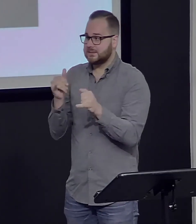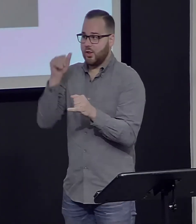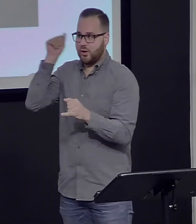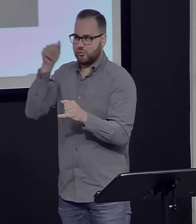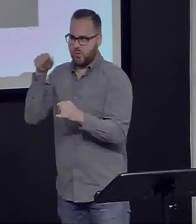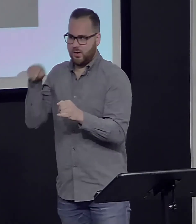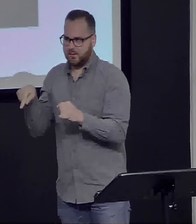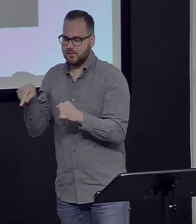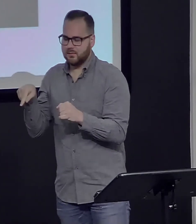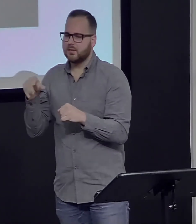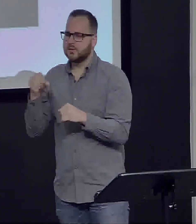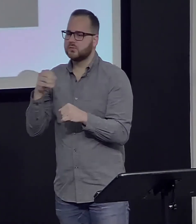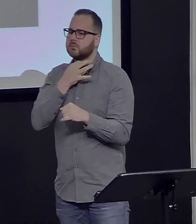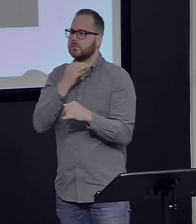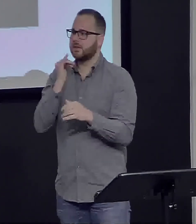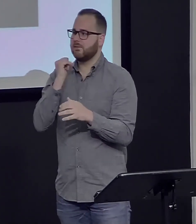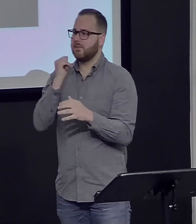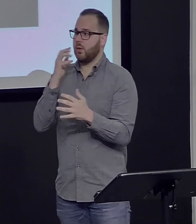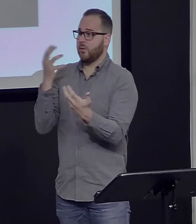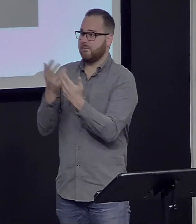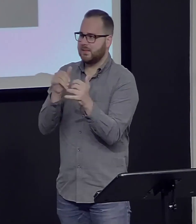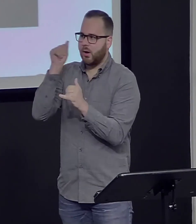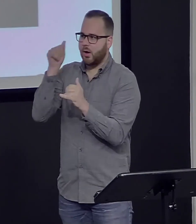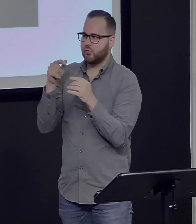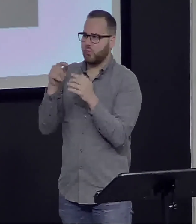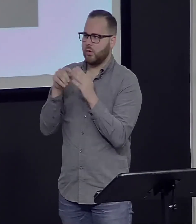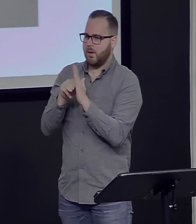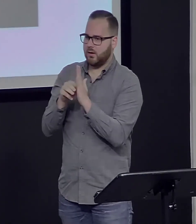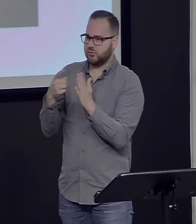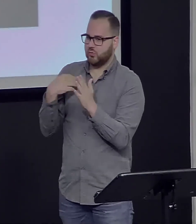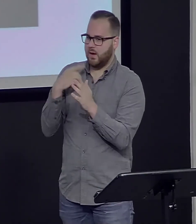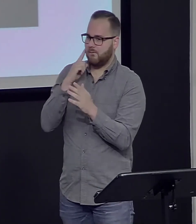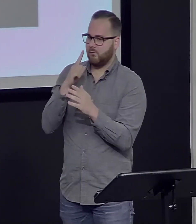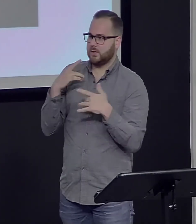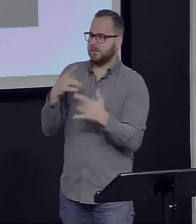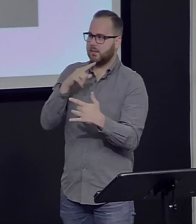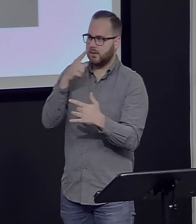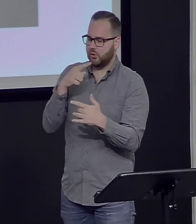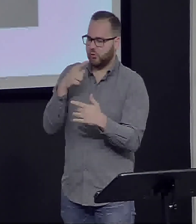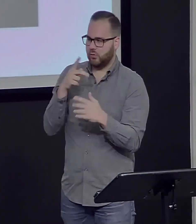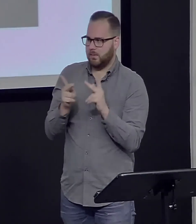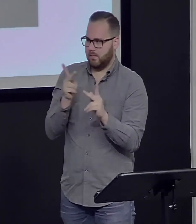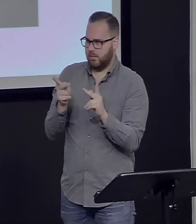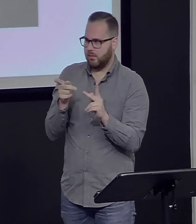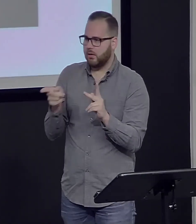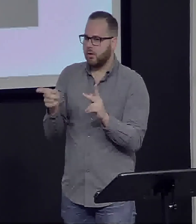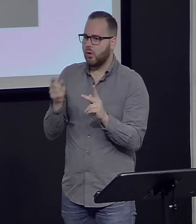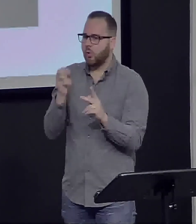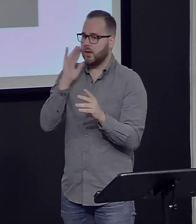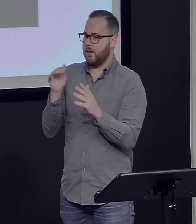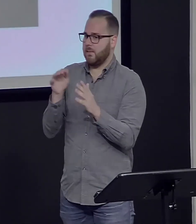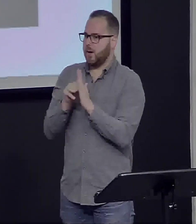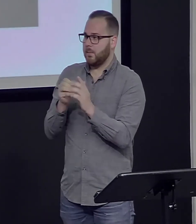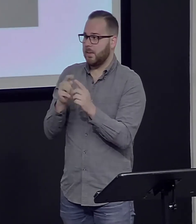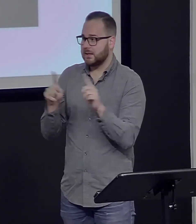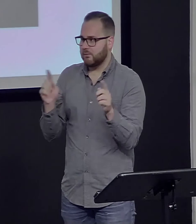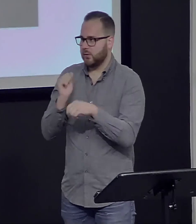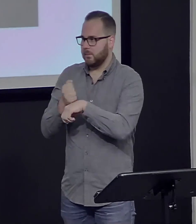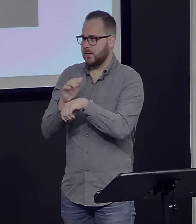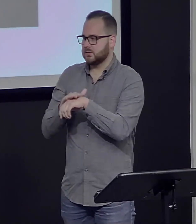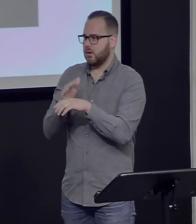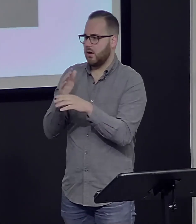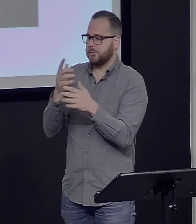process, but it's still auditory. So I'm curious if that matches that same auditory model for hearing people